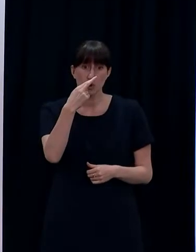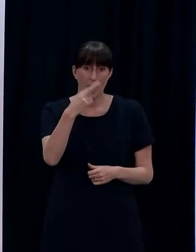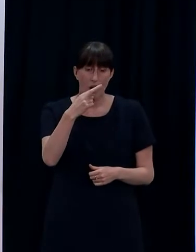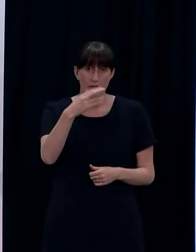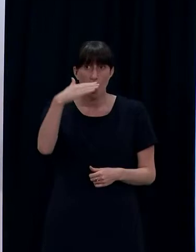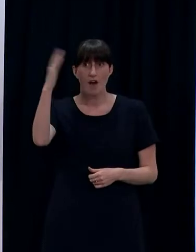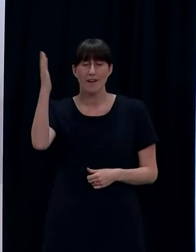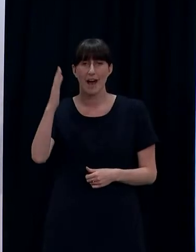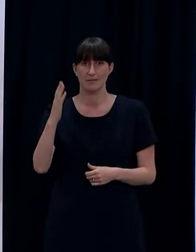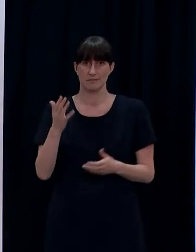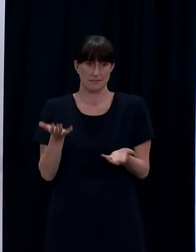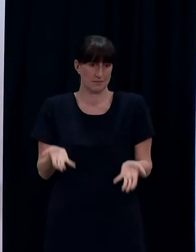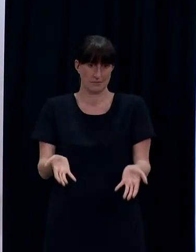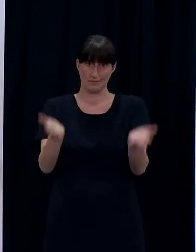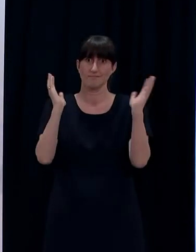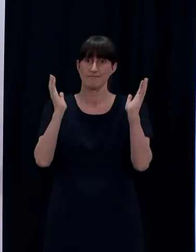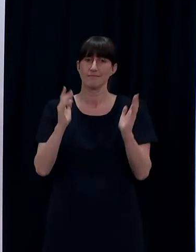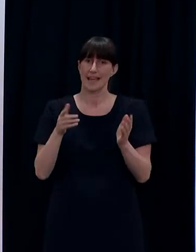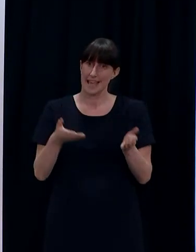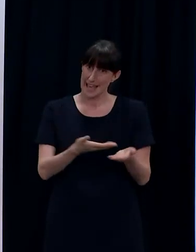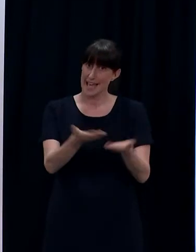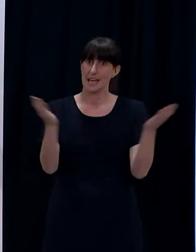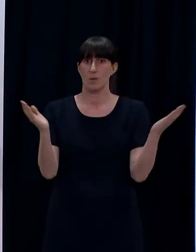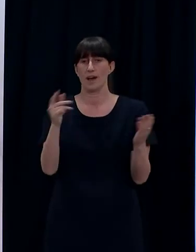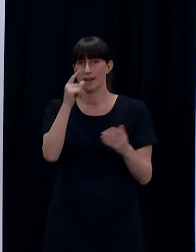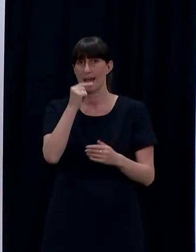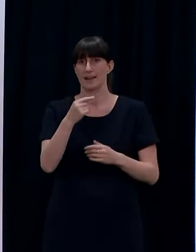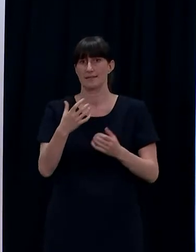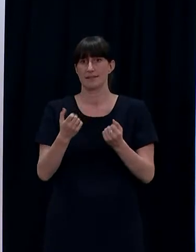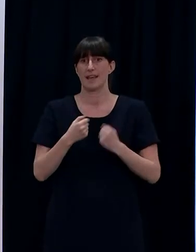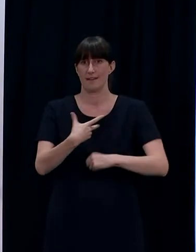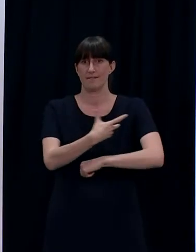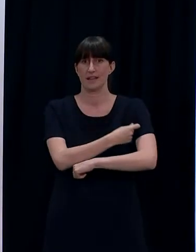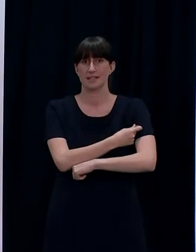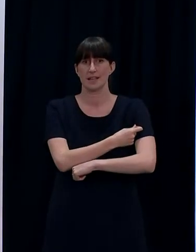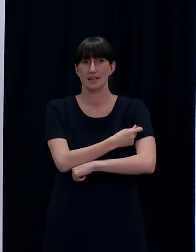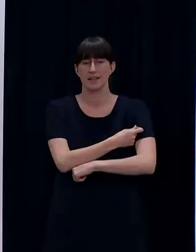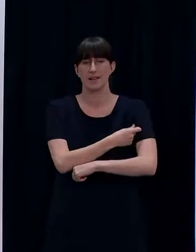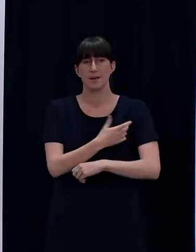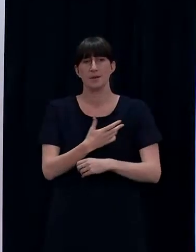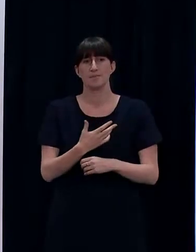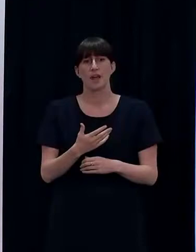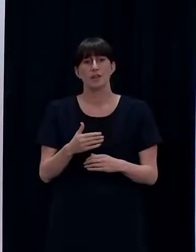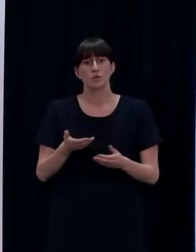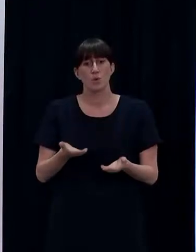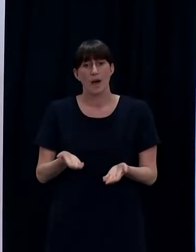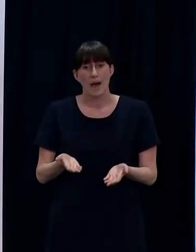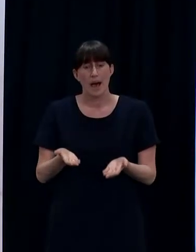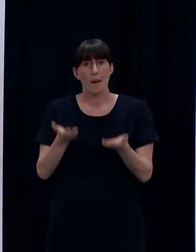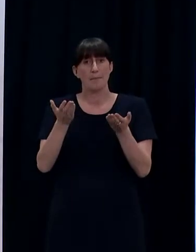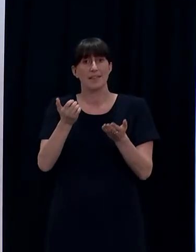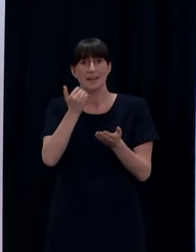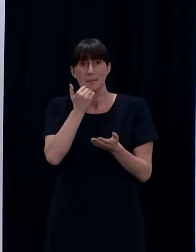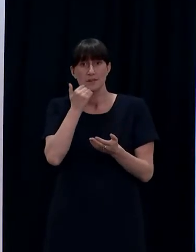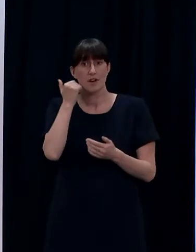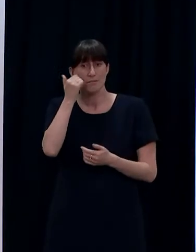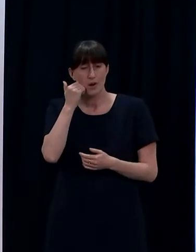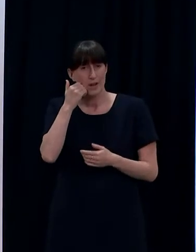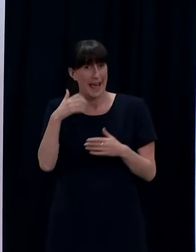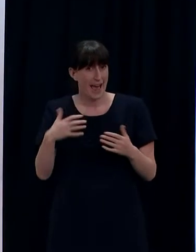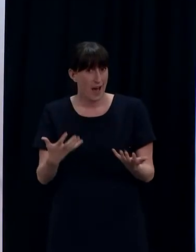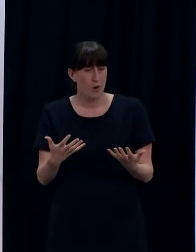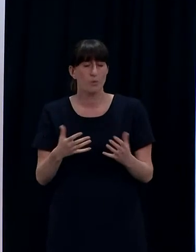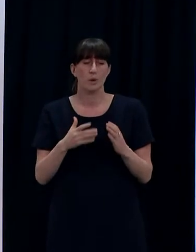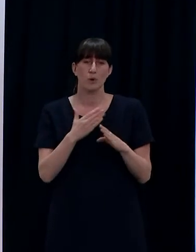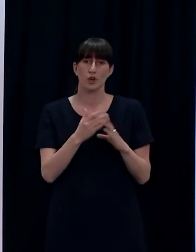encouraging everybody to do that. The way that we're trying to make sure we lift those rates is by working closely with whānau ora providers, Māori